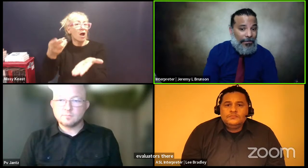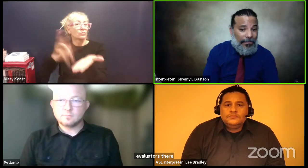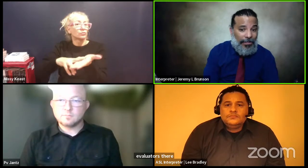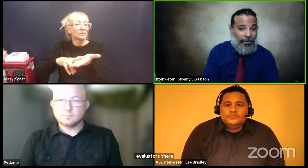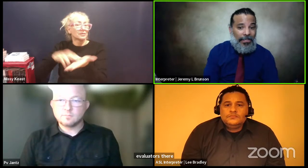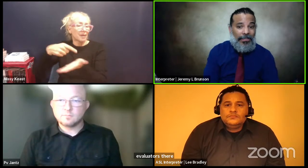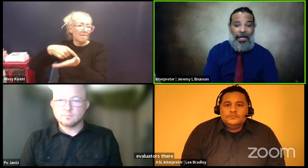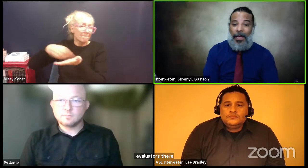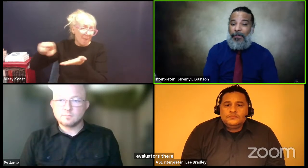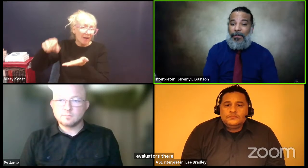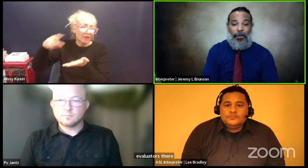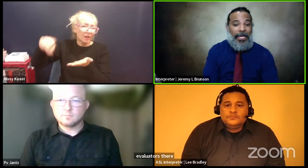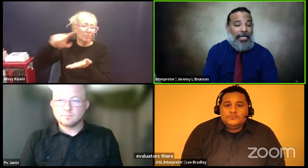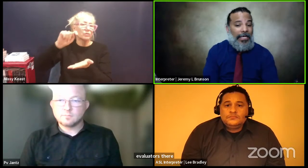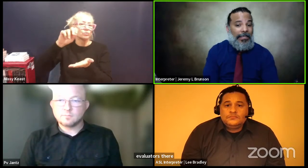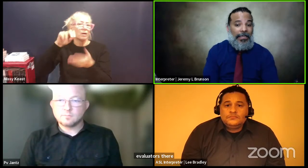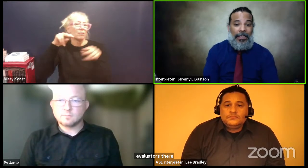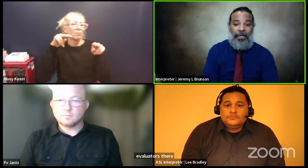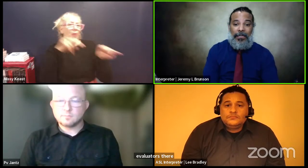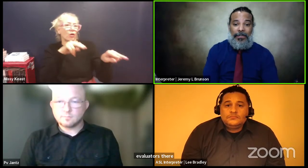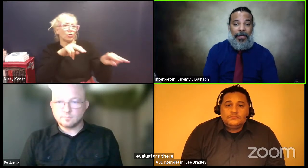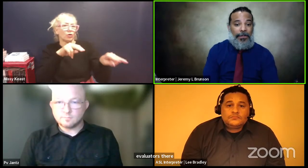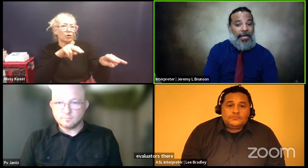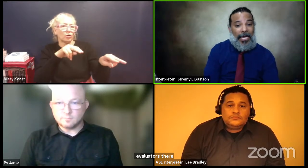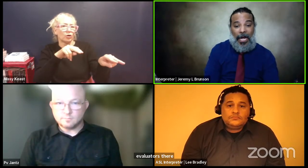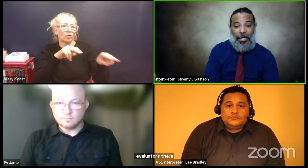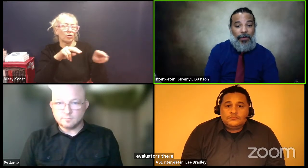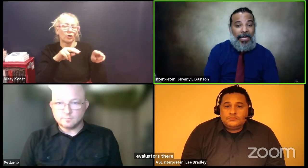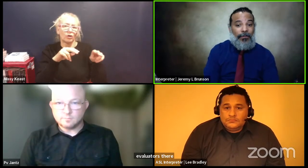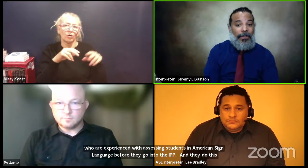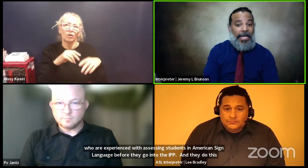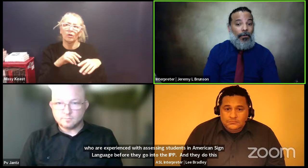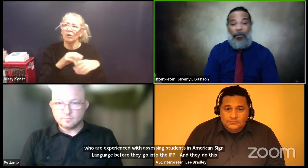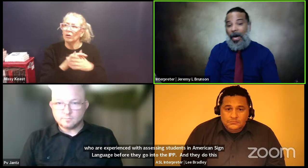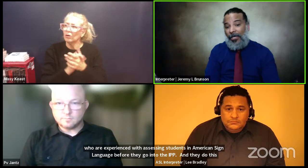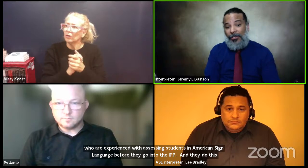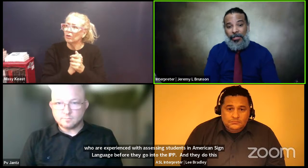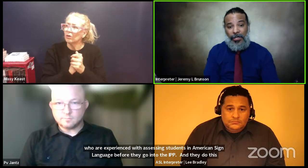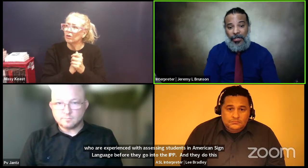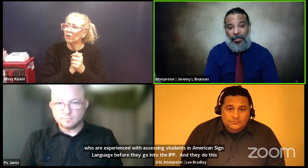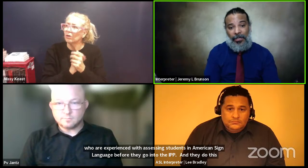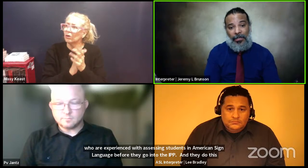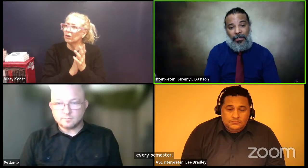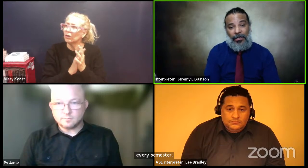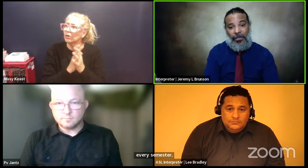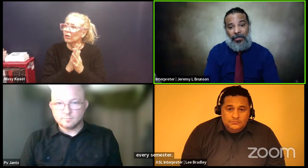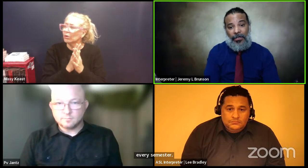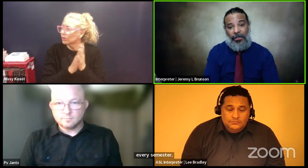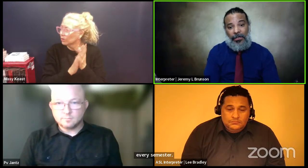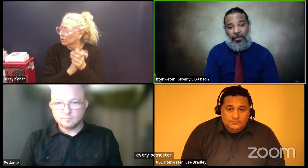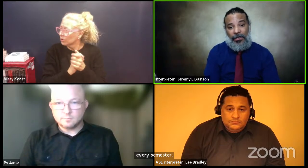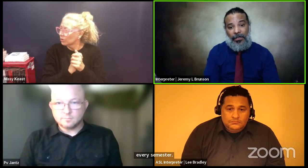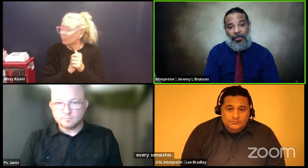one of them to do it. Maybe we can develop some kind of contract where they will monitor her